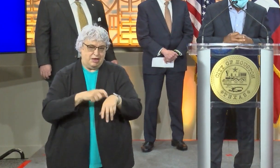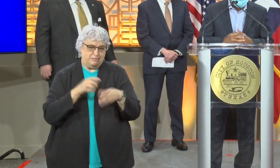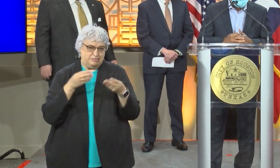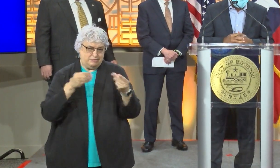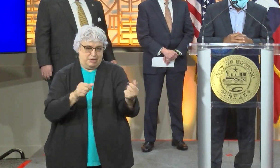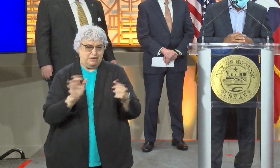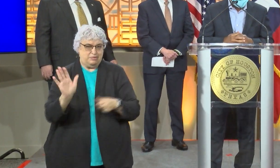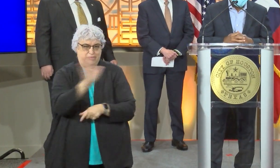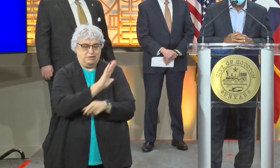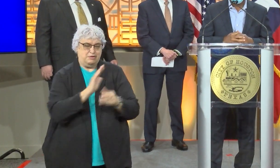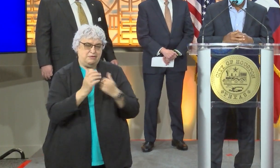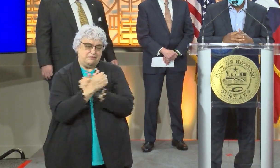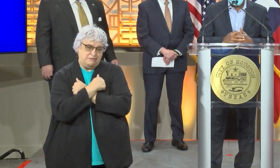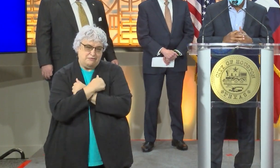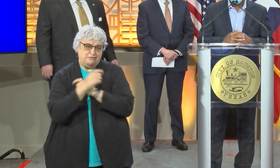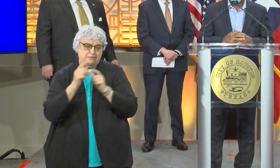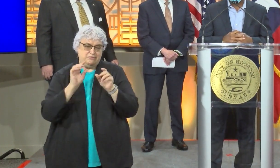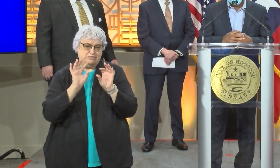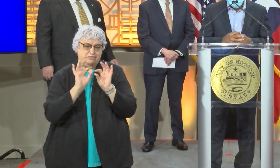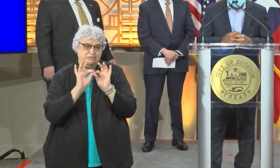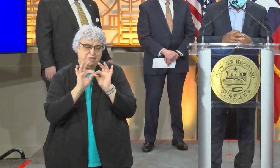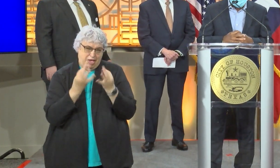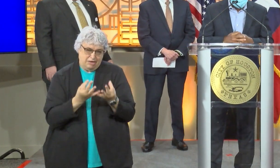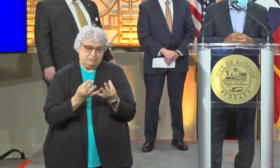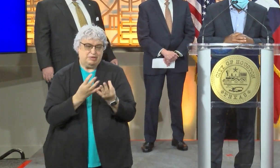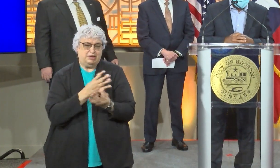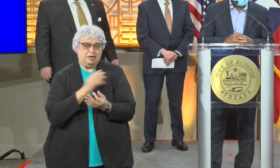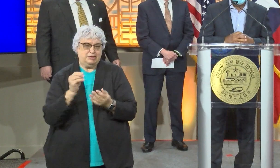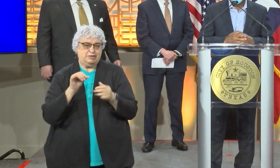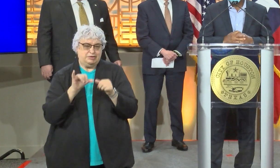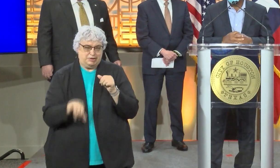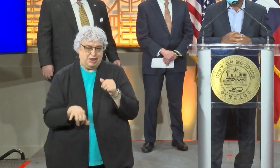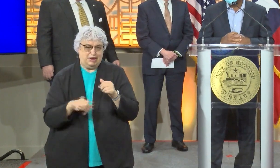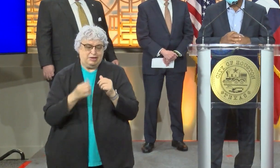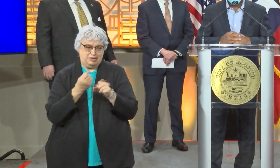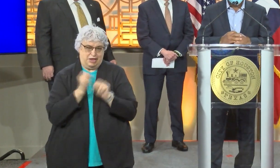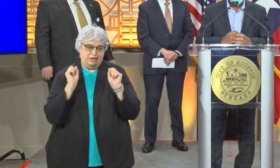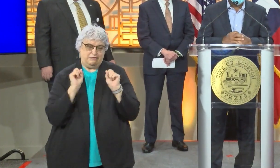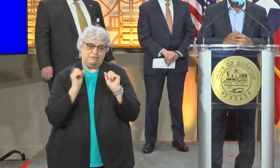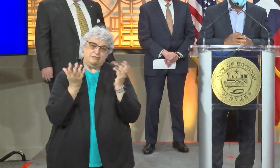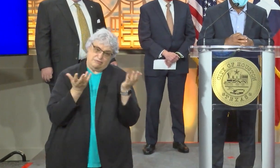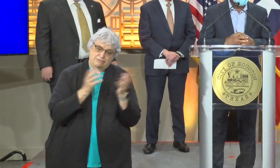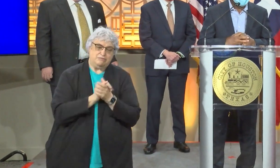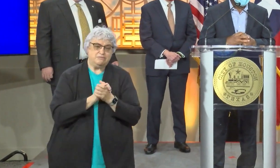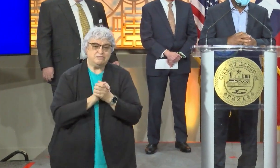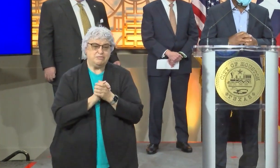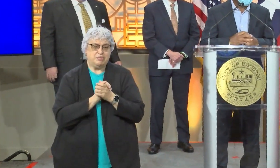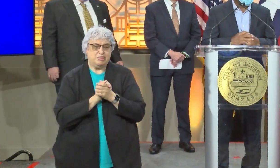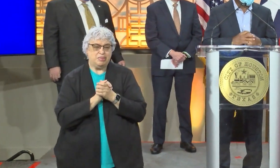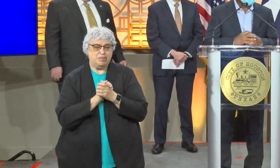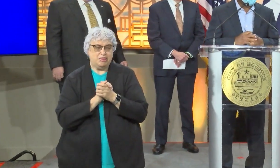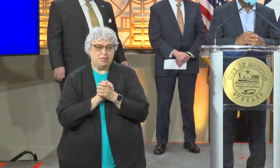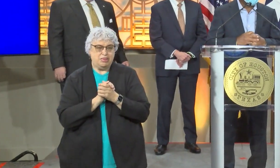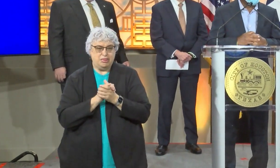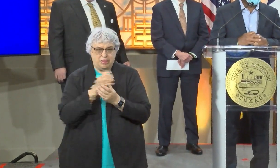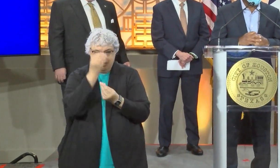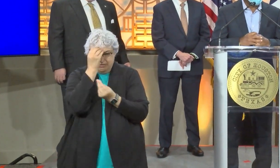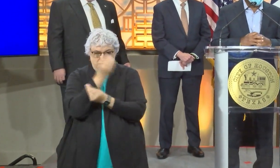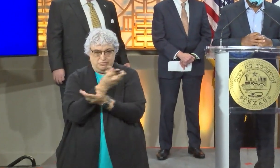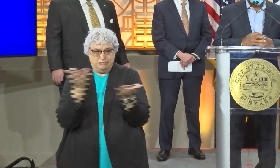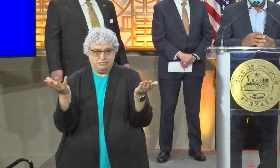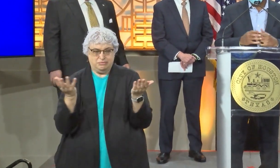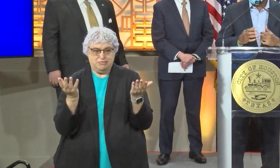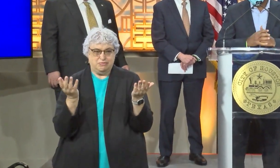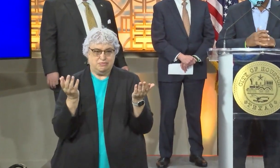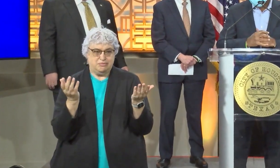loved ones and stay safe. You know, so let me just say to you that